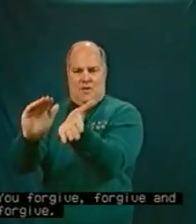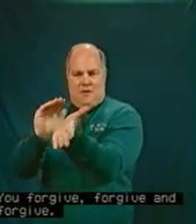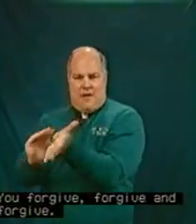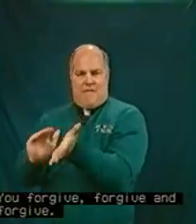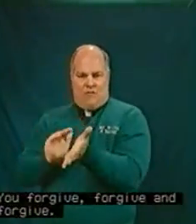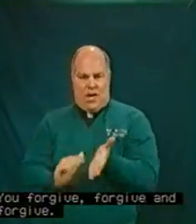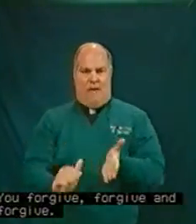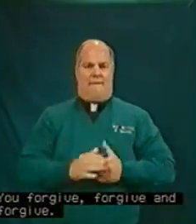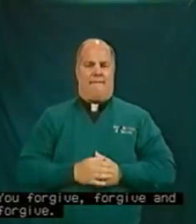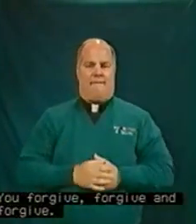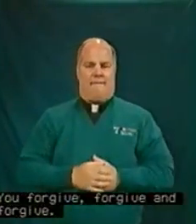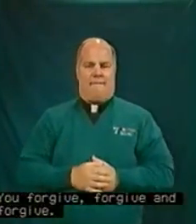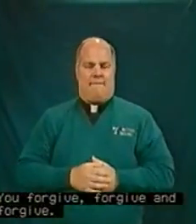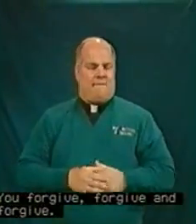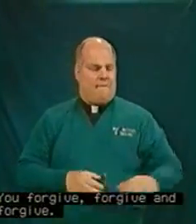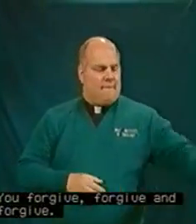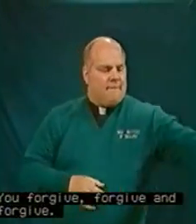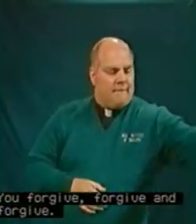You forgive, forgive, and forgive.